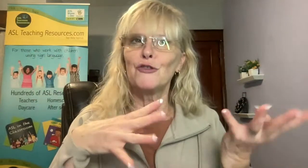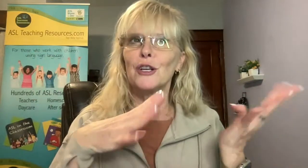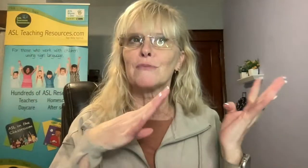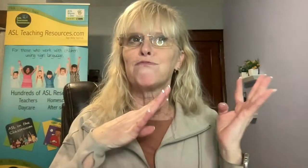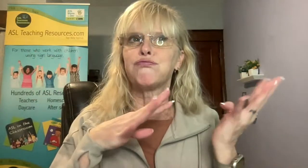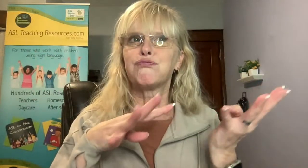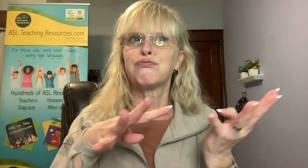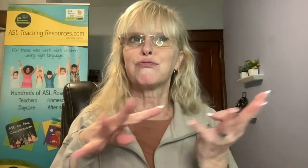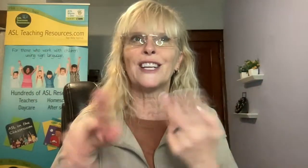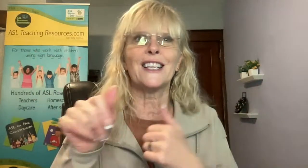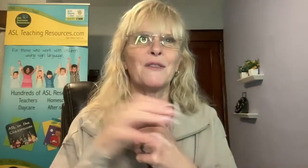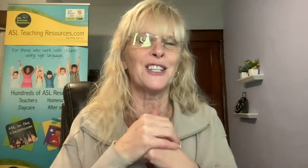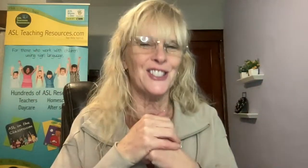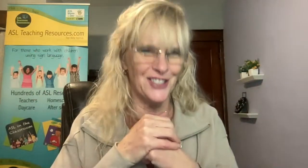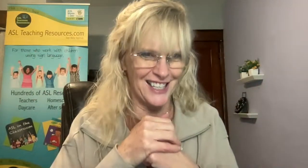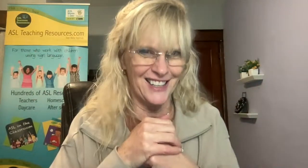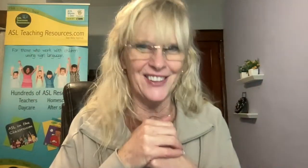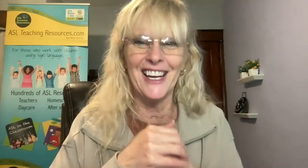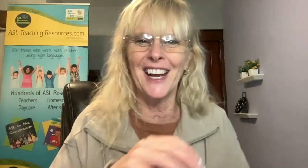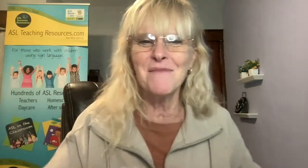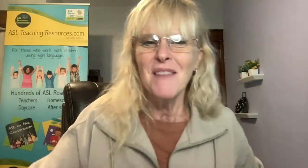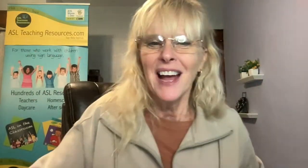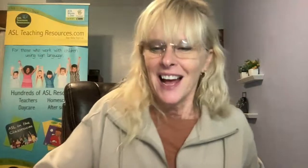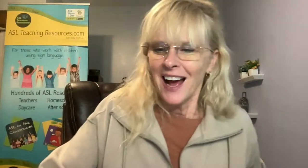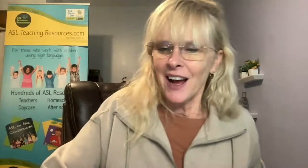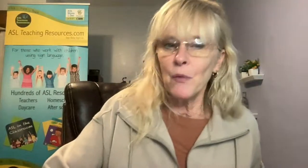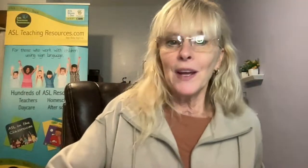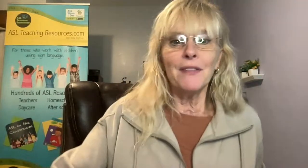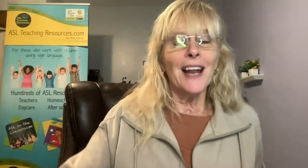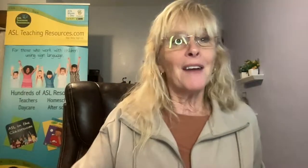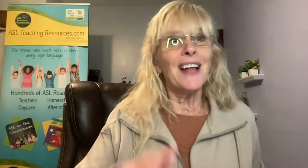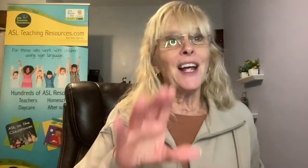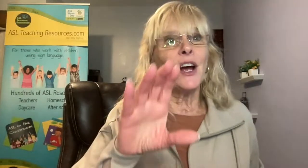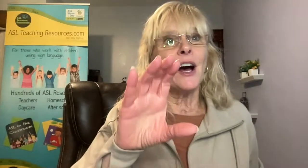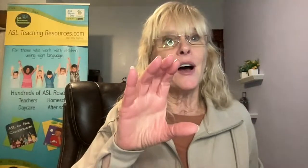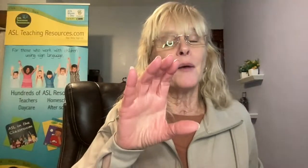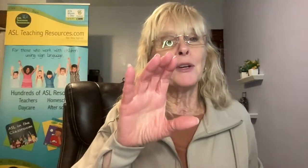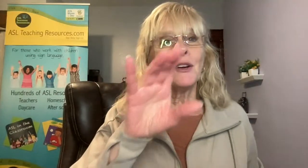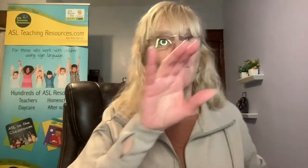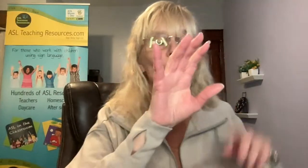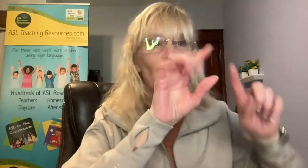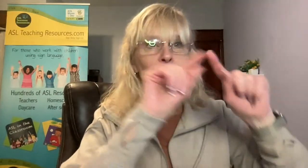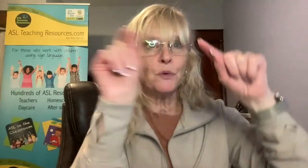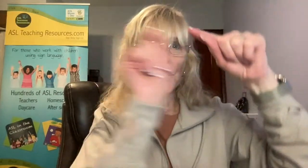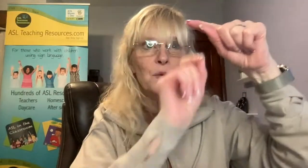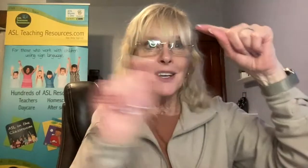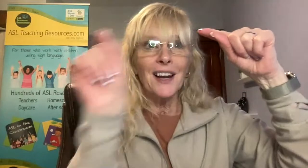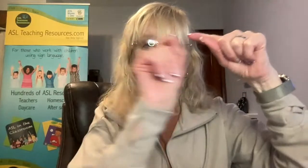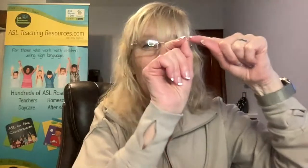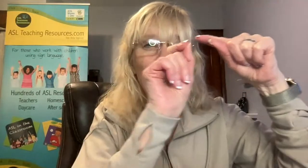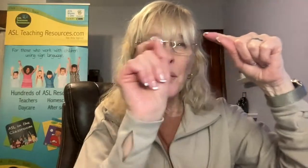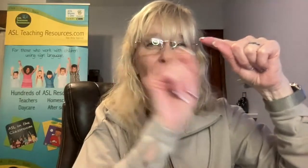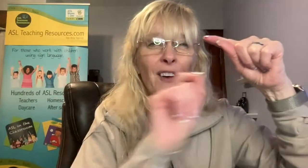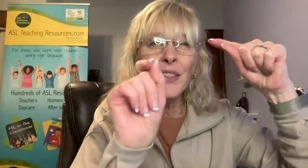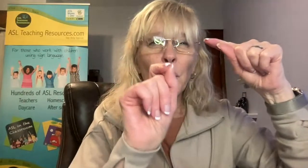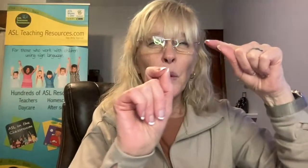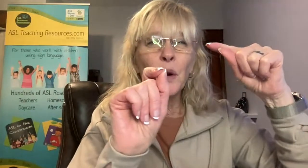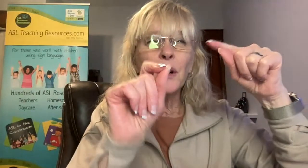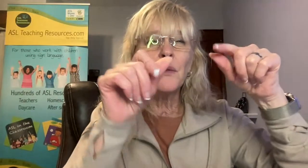just get what you need, okay? We even have crosswords where you got to find the word. We